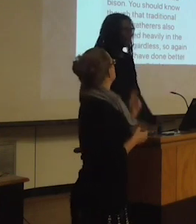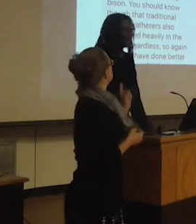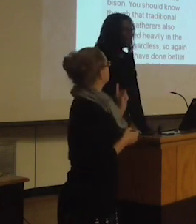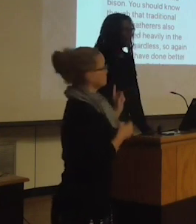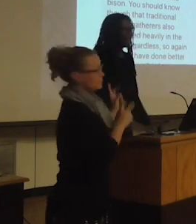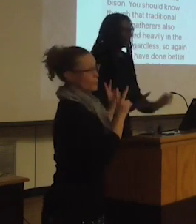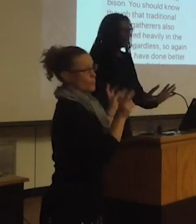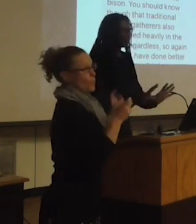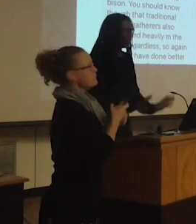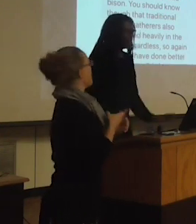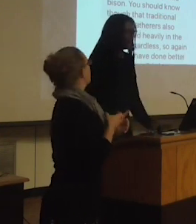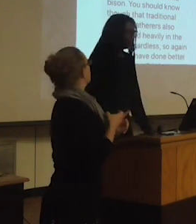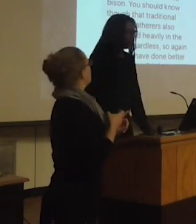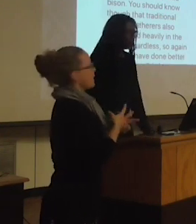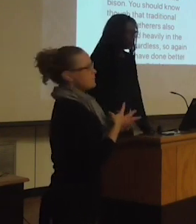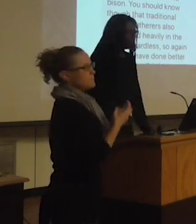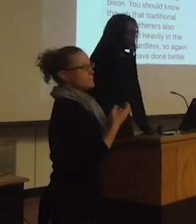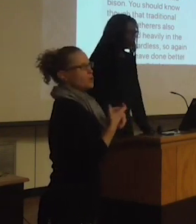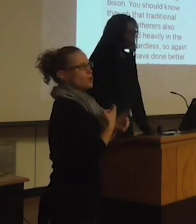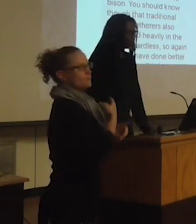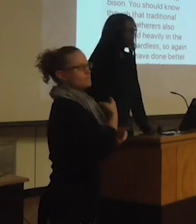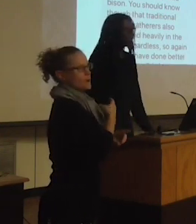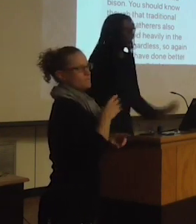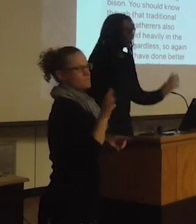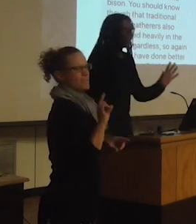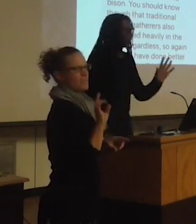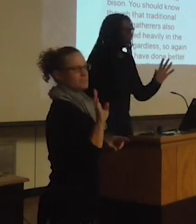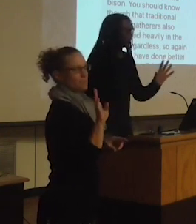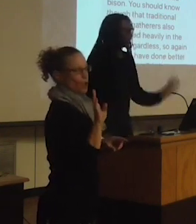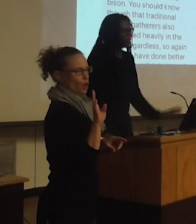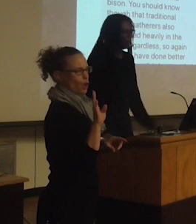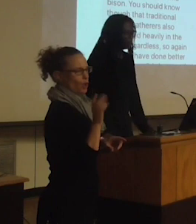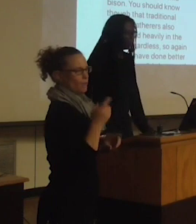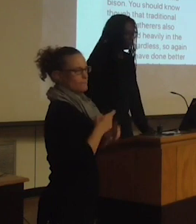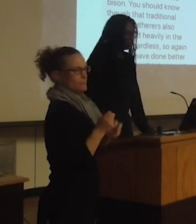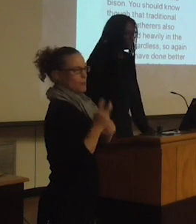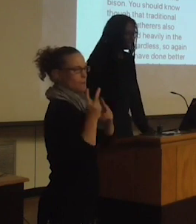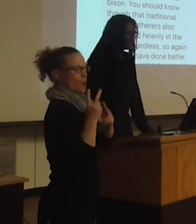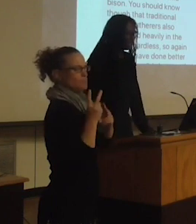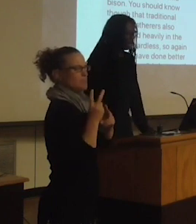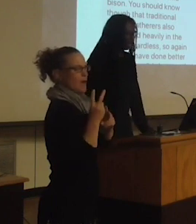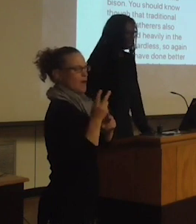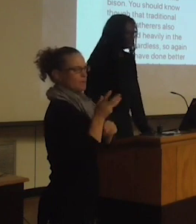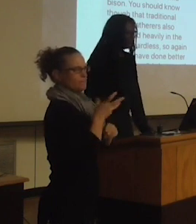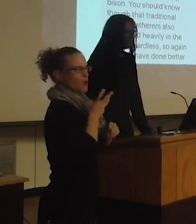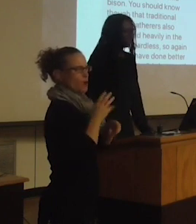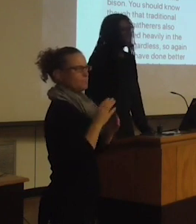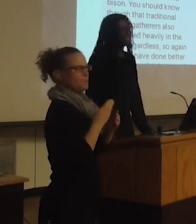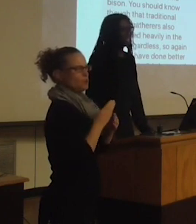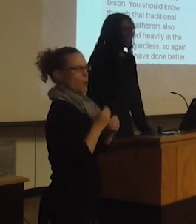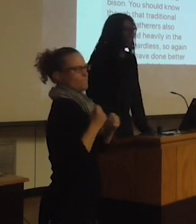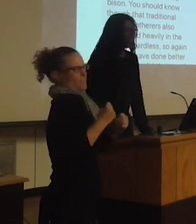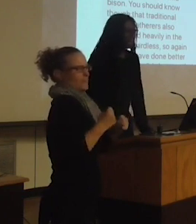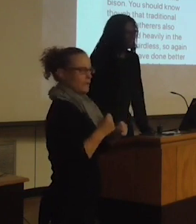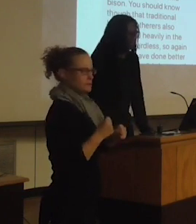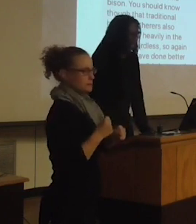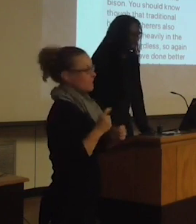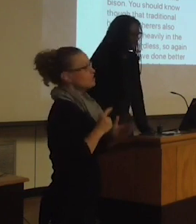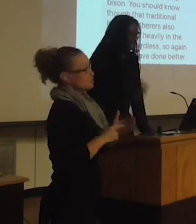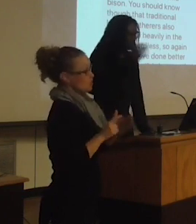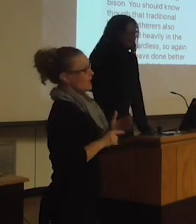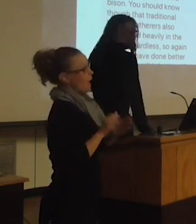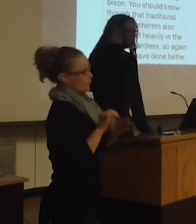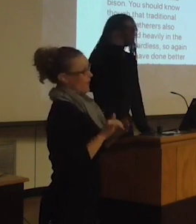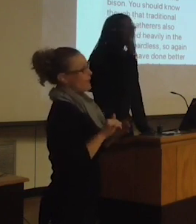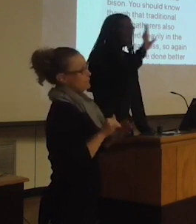quote, actually, that I pulled from Facebook. This is from a post on Farm Girl Fitness. Definitely check out that page if you want